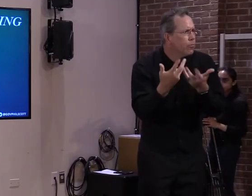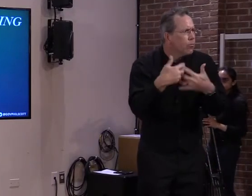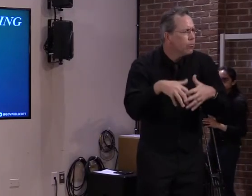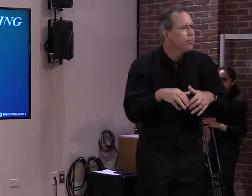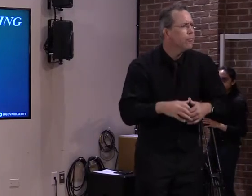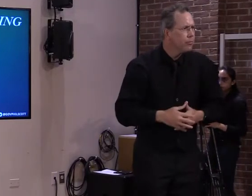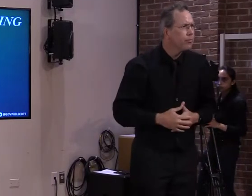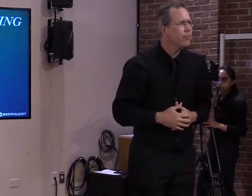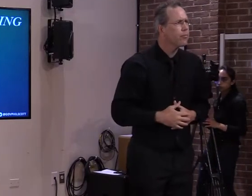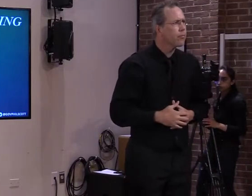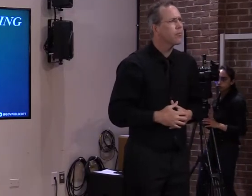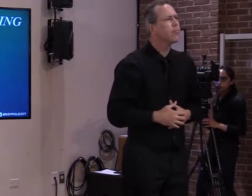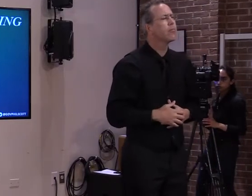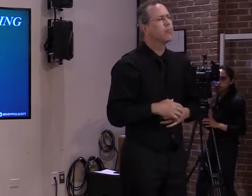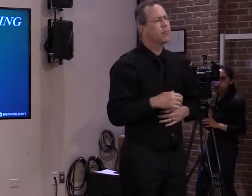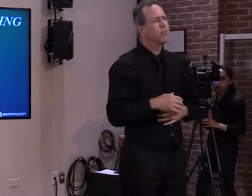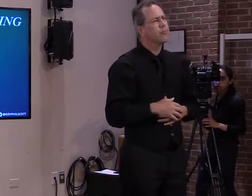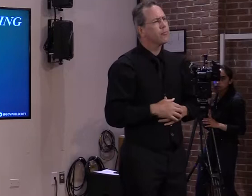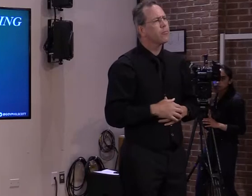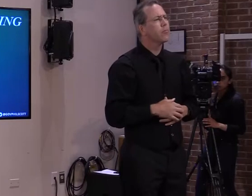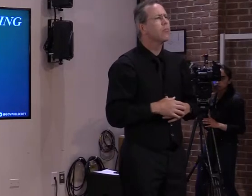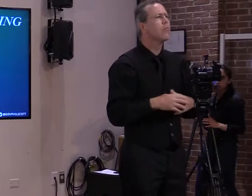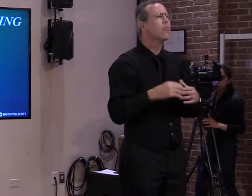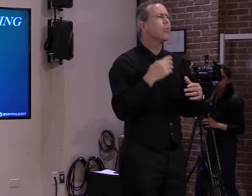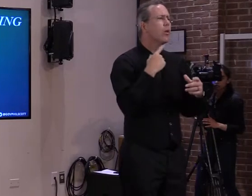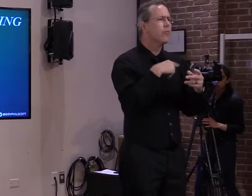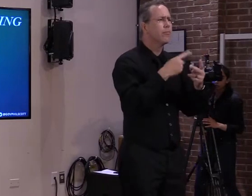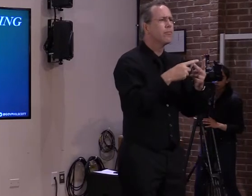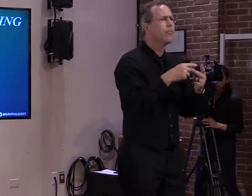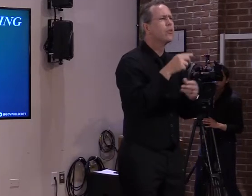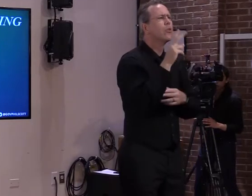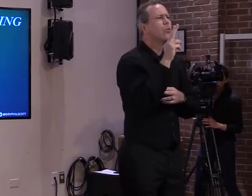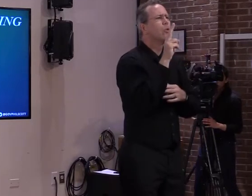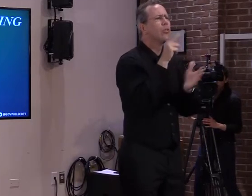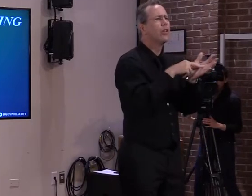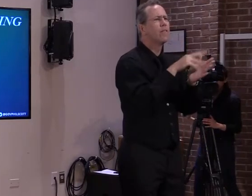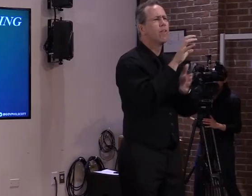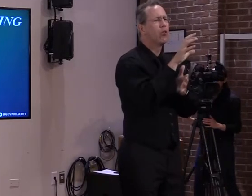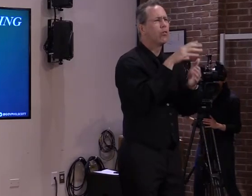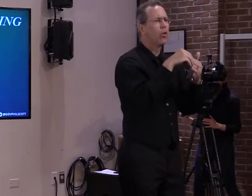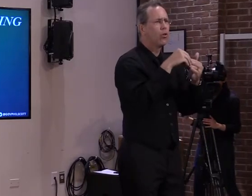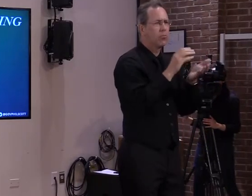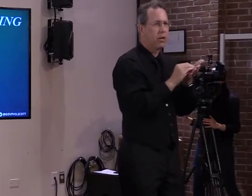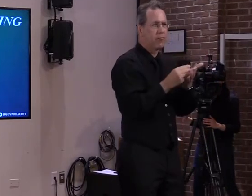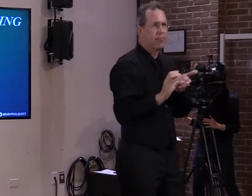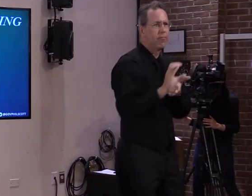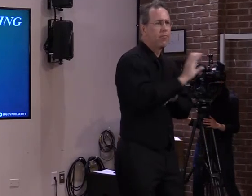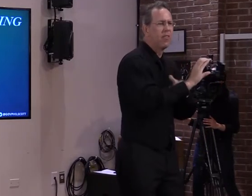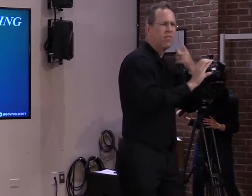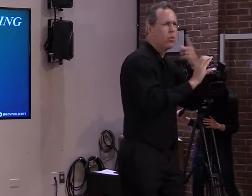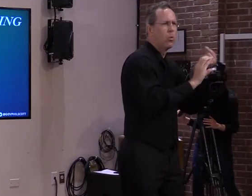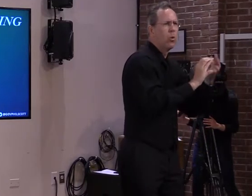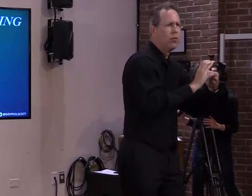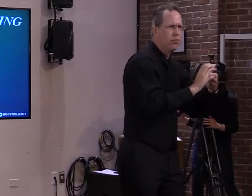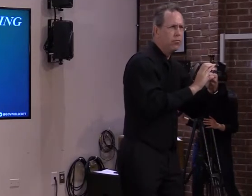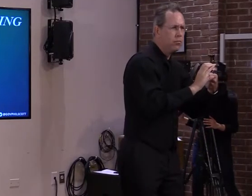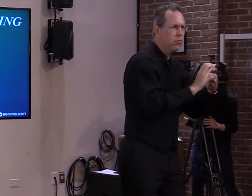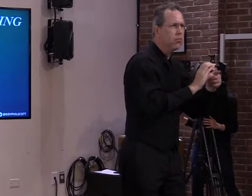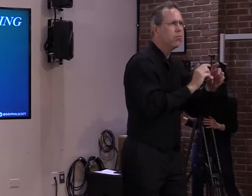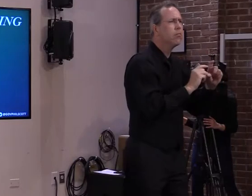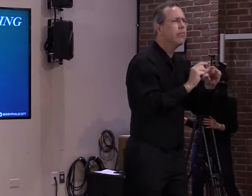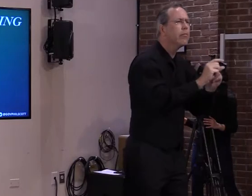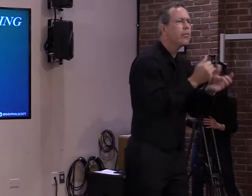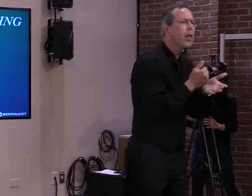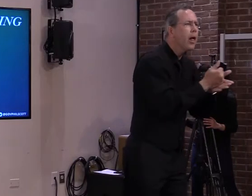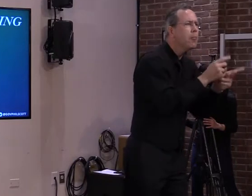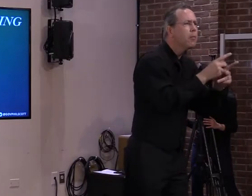also have access to what are called rapid resolution funds of up to $8,000 per household to help meet